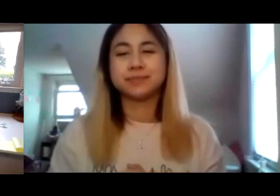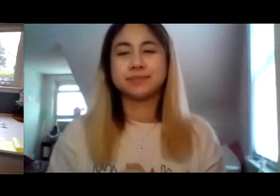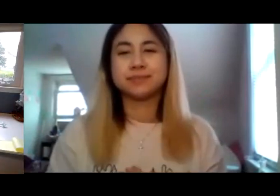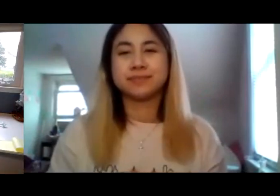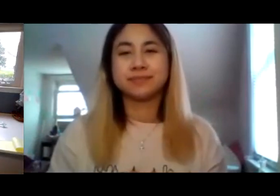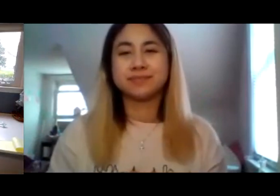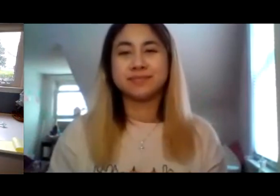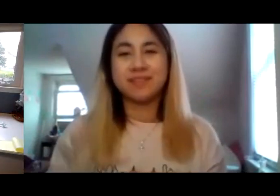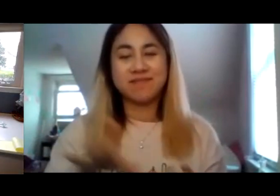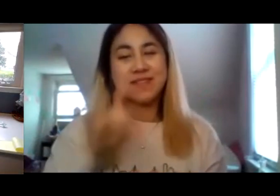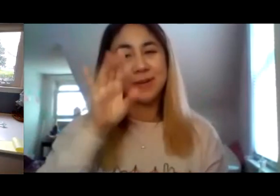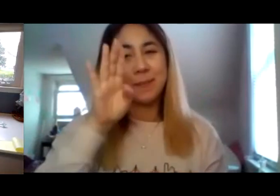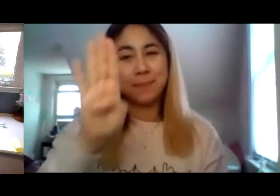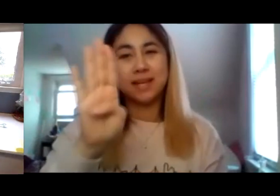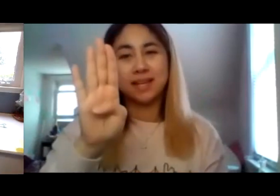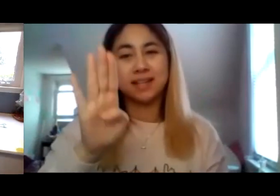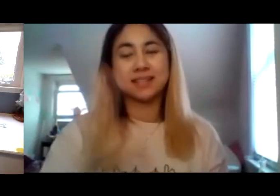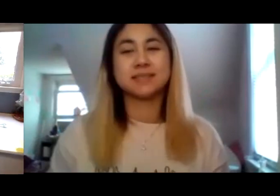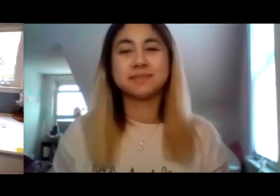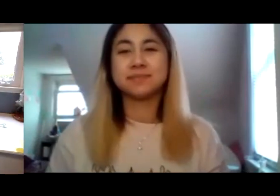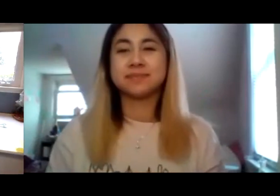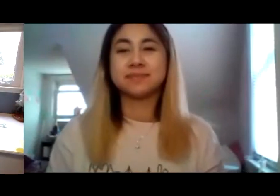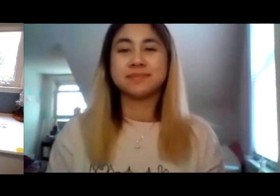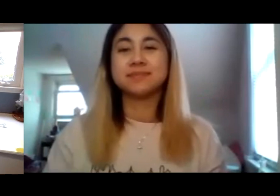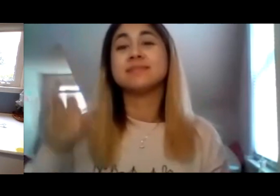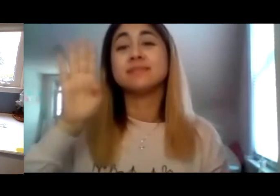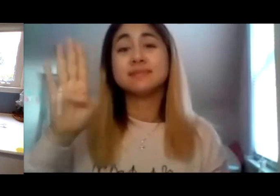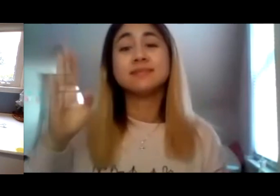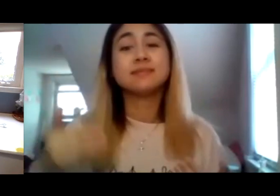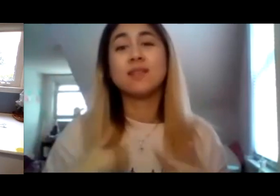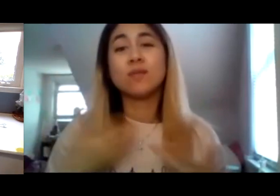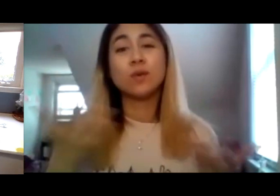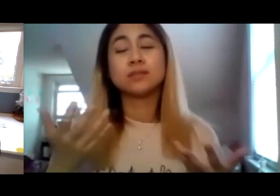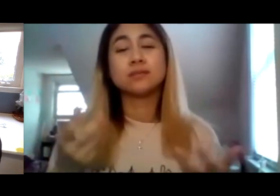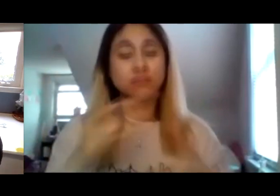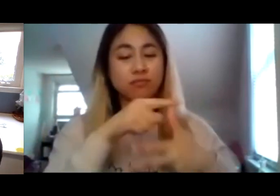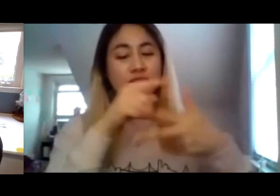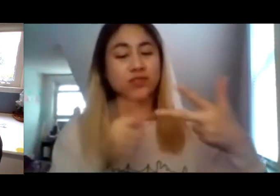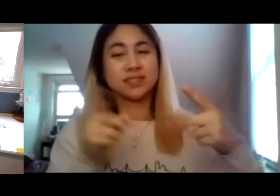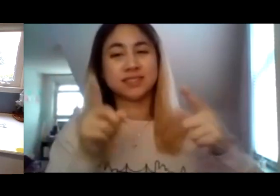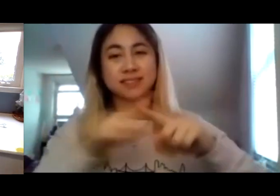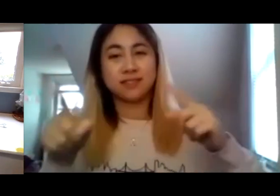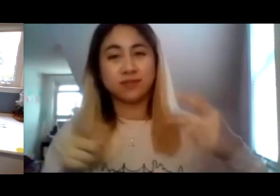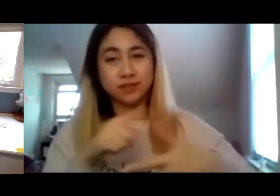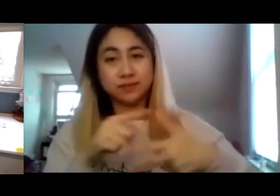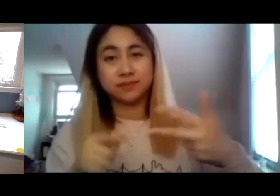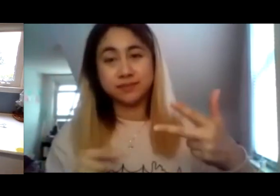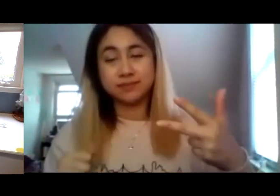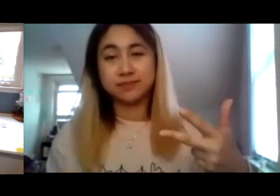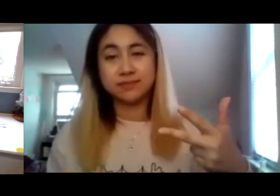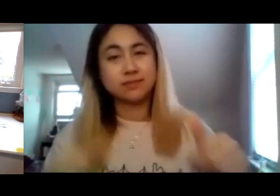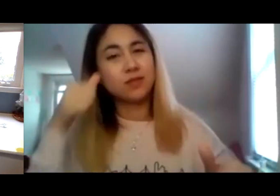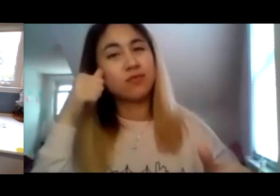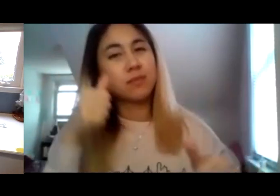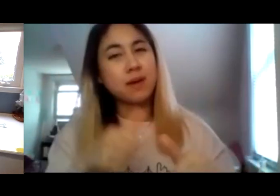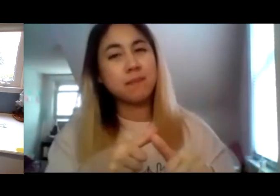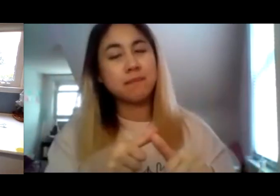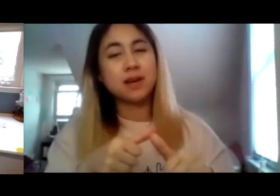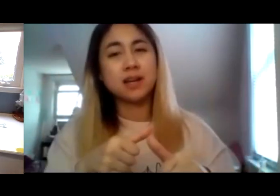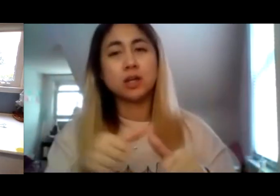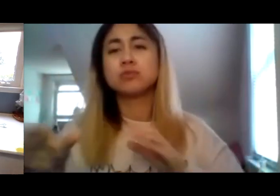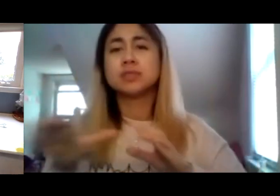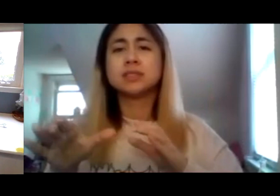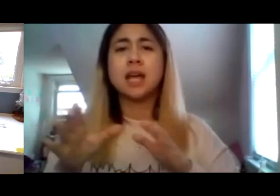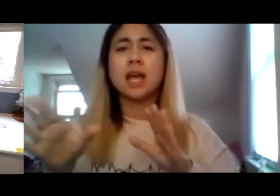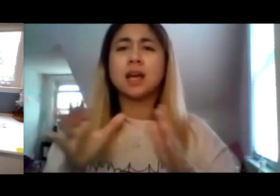And we found B. Okay, B, we had 3 different ones that we did. And remember, we did some crafts with our hands